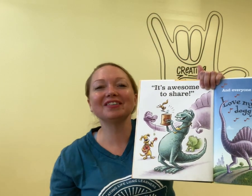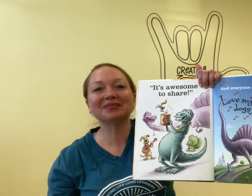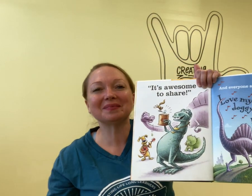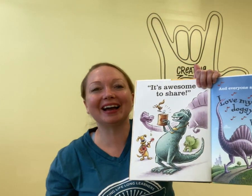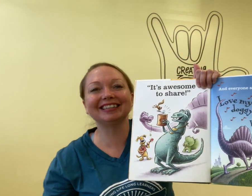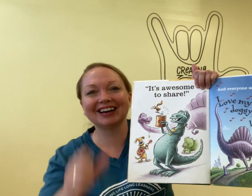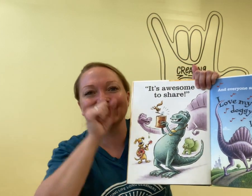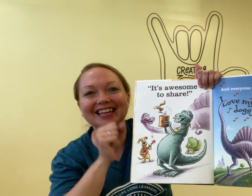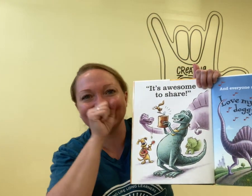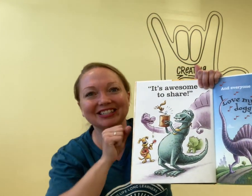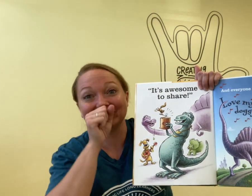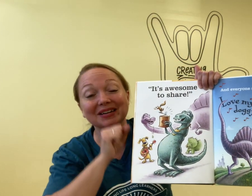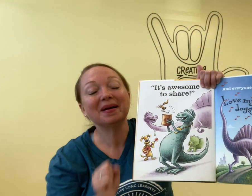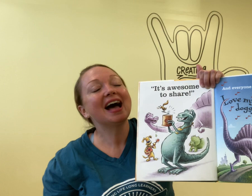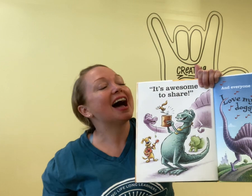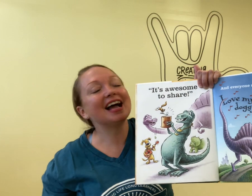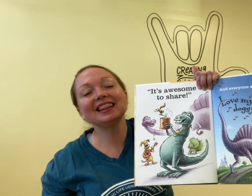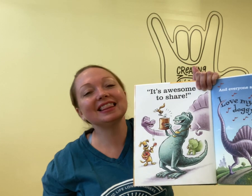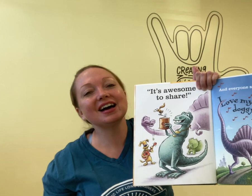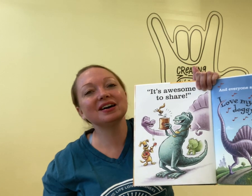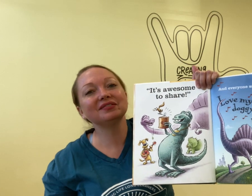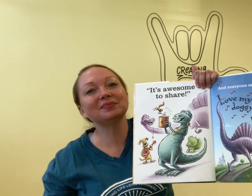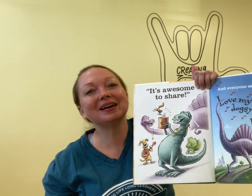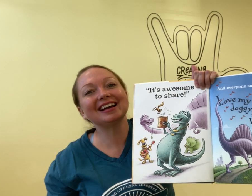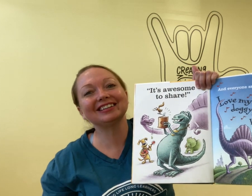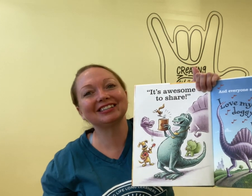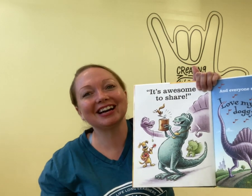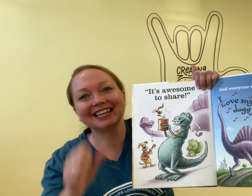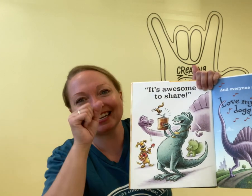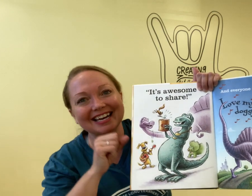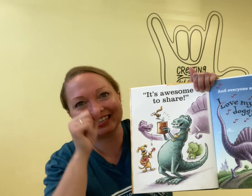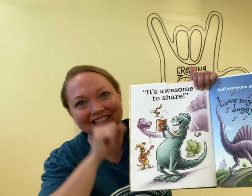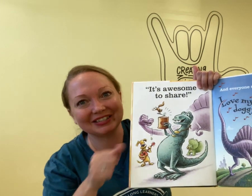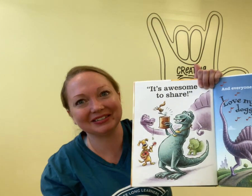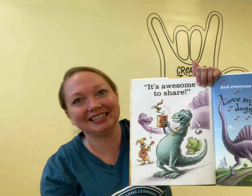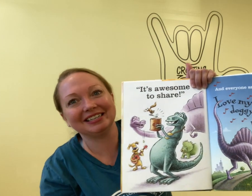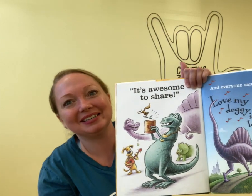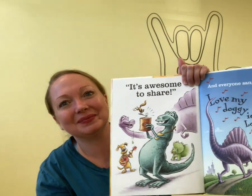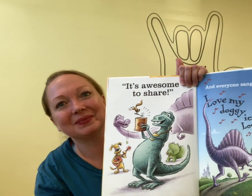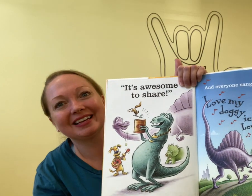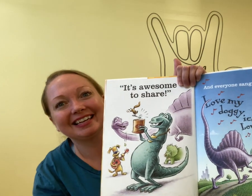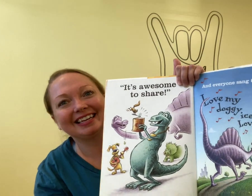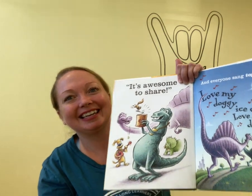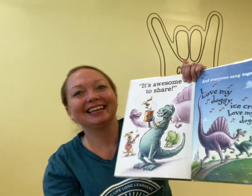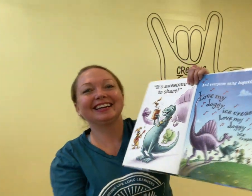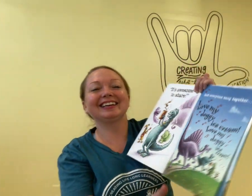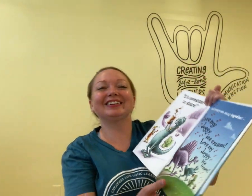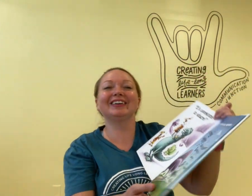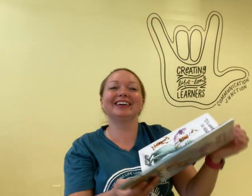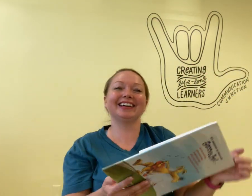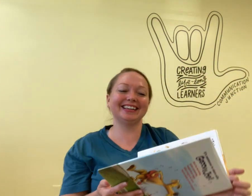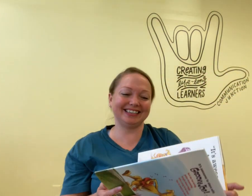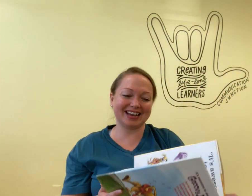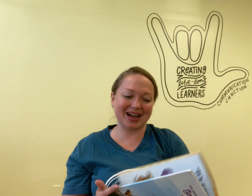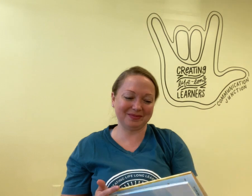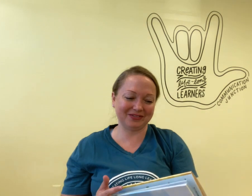my doggy ice cream. I love my doggy ice cream. Good job,